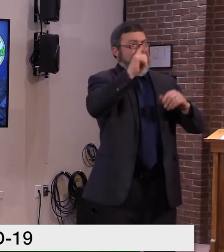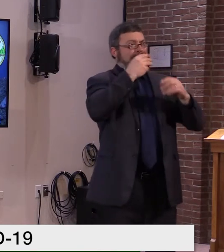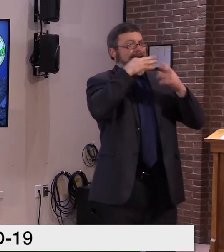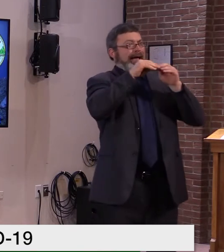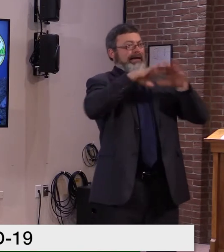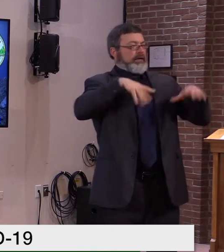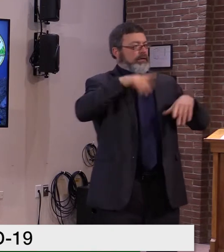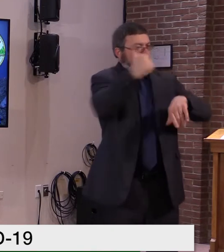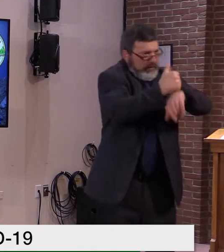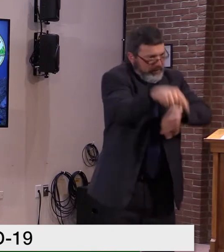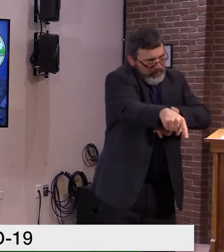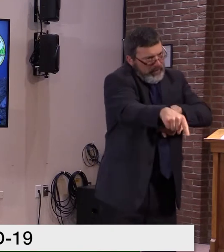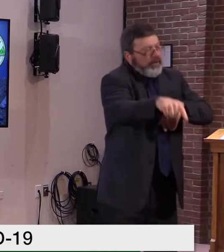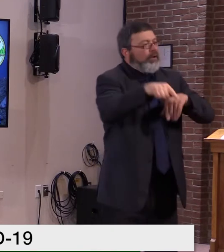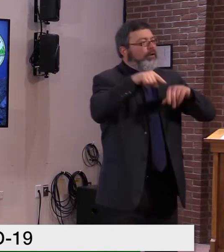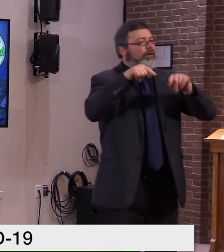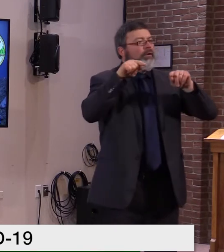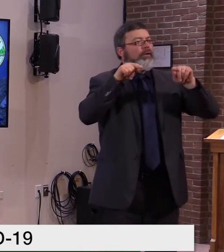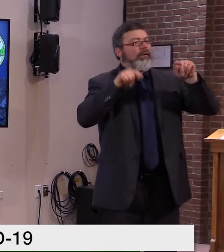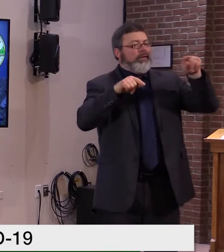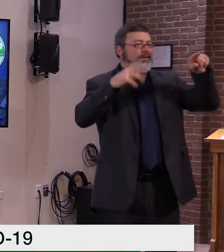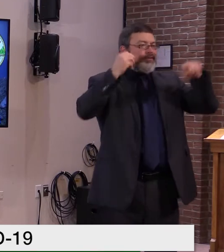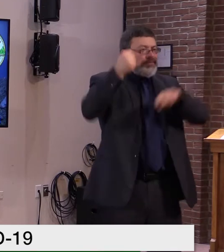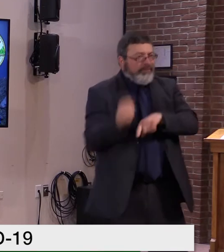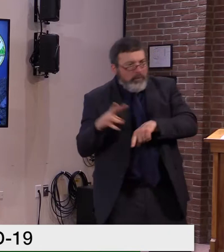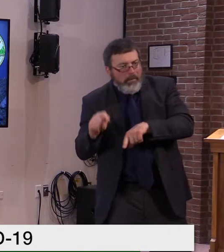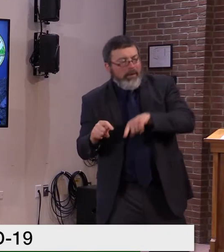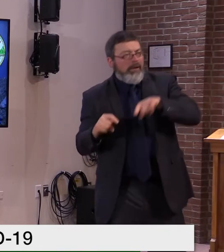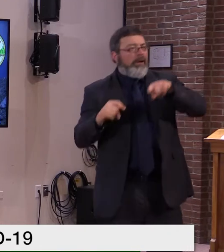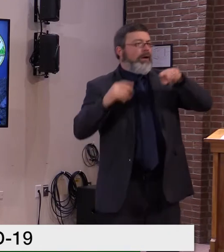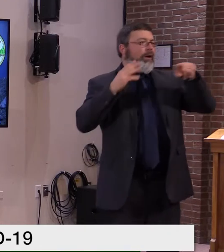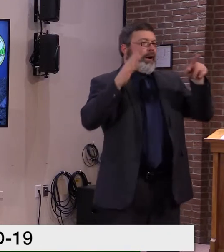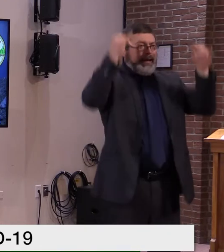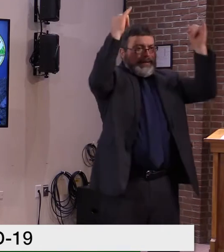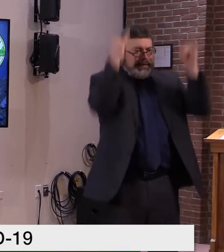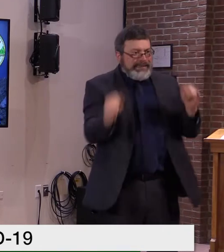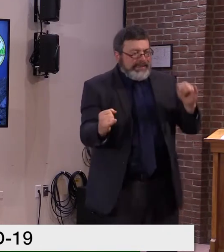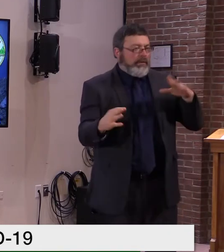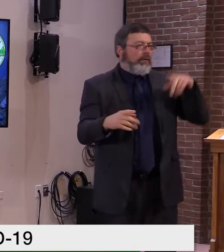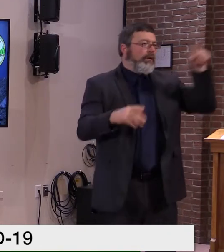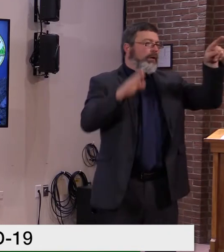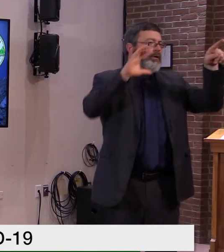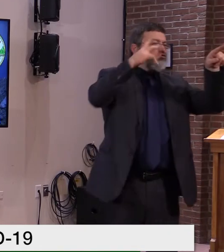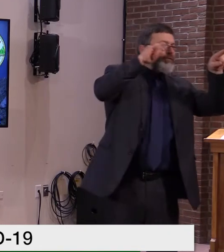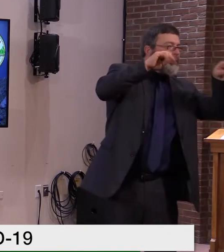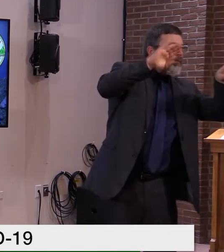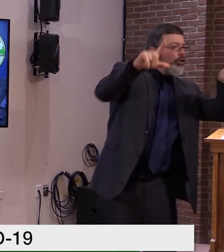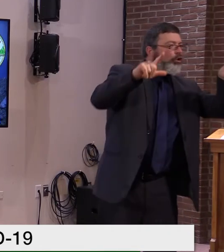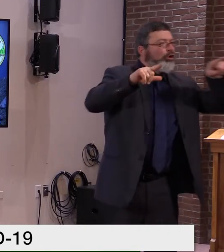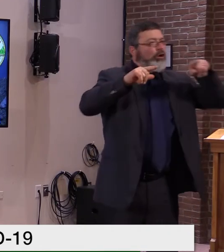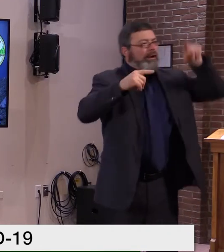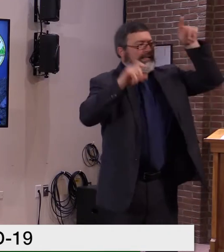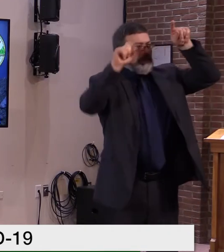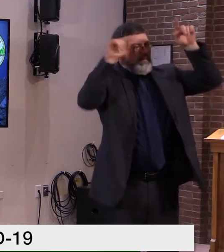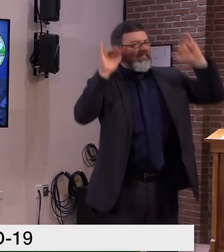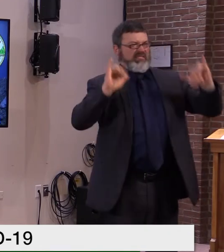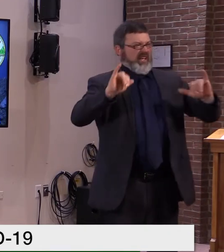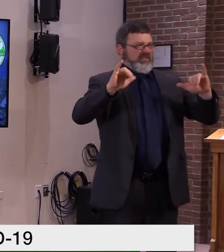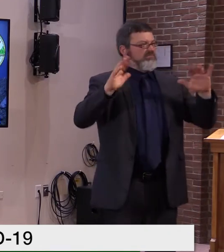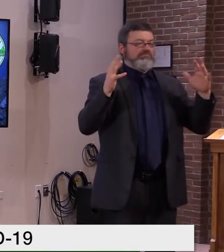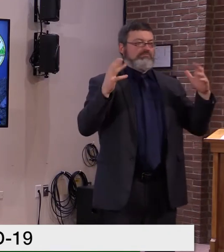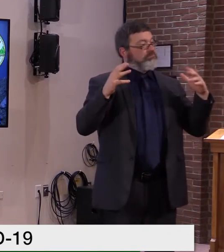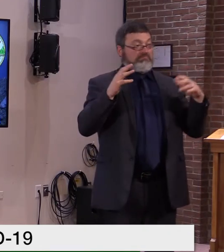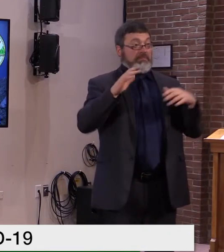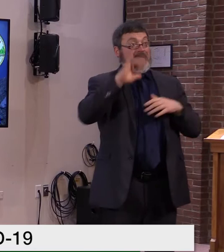was needed. Recently, we not only are keeping the flexibility of pop-ups to respond